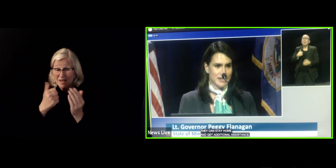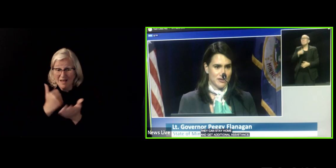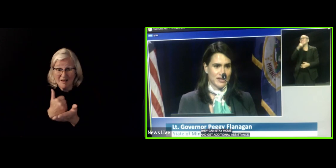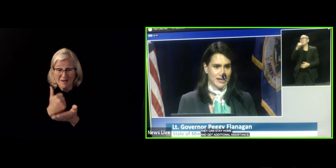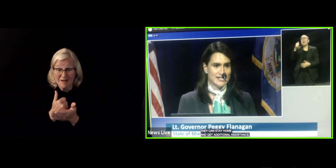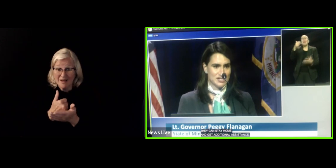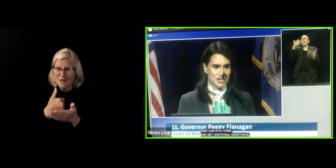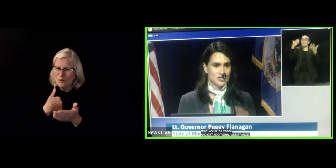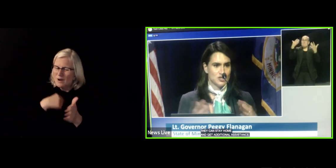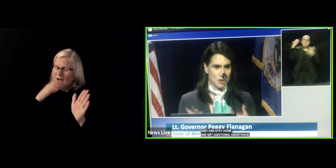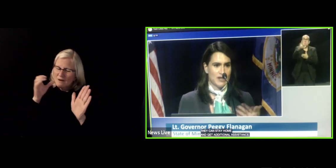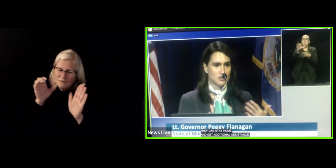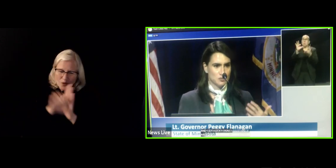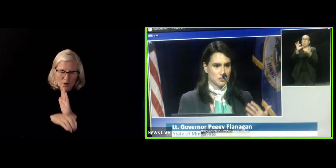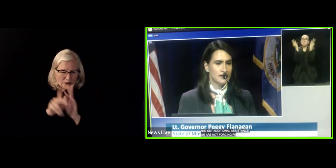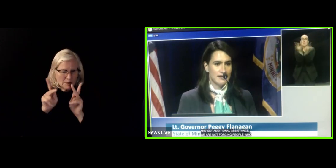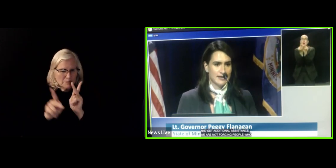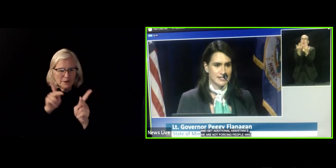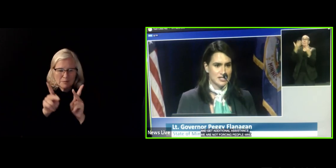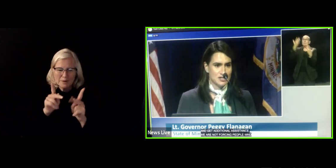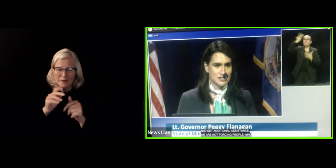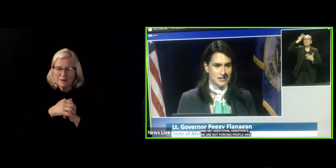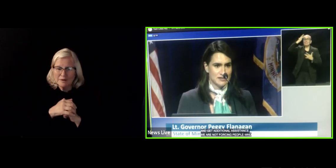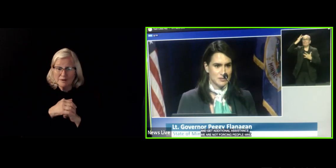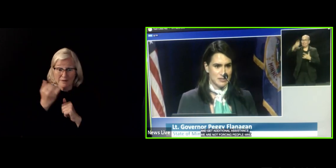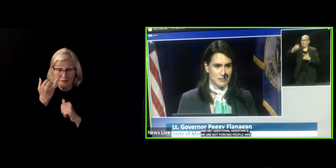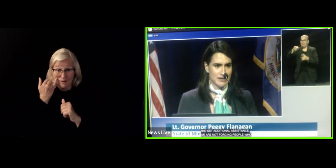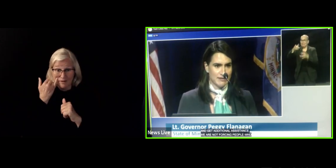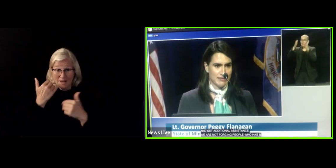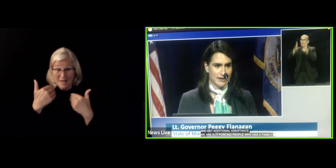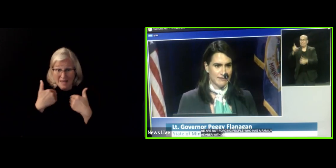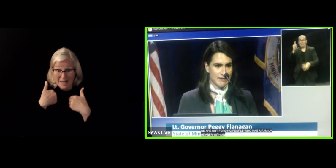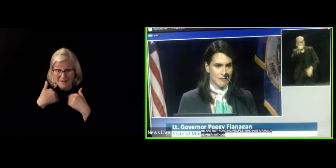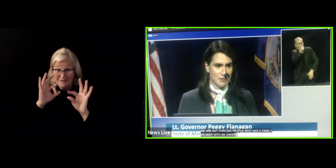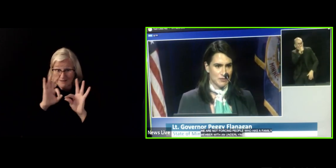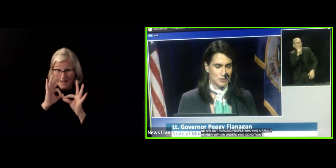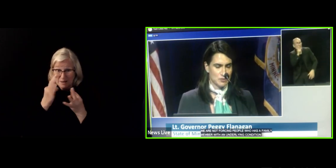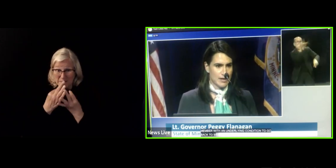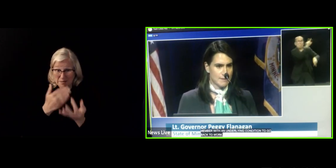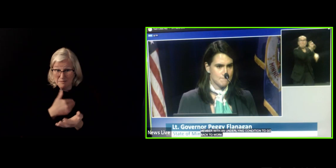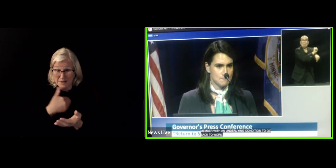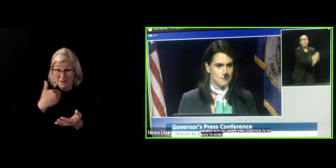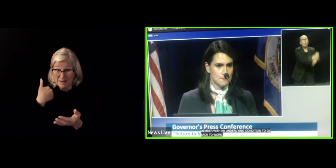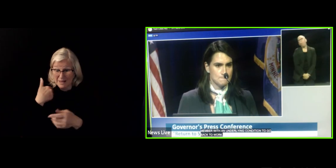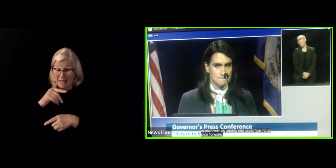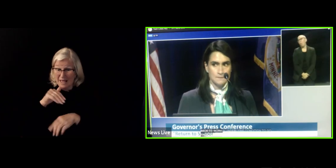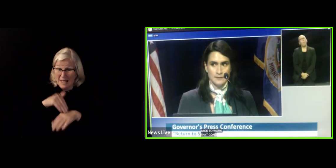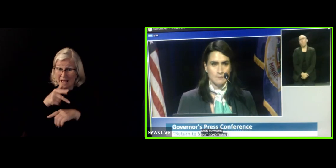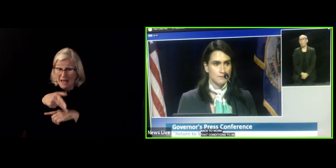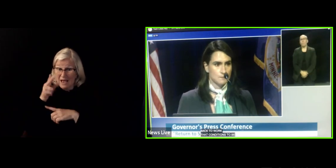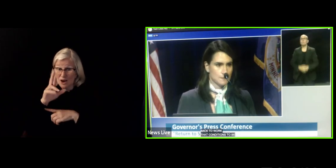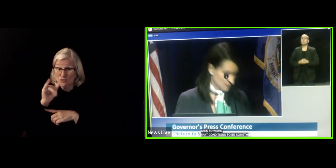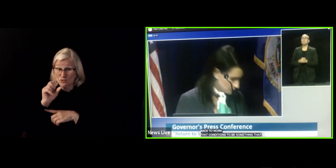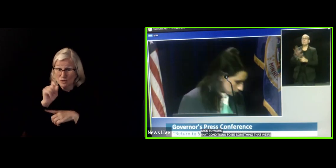with an underlying condition to go back to work. That continues to be something that we're supporting.